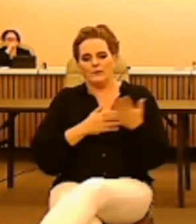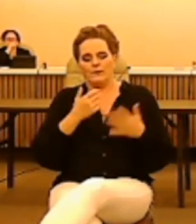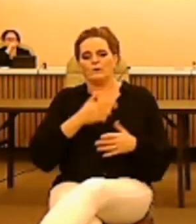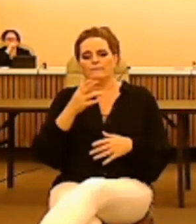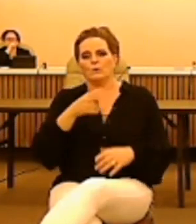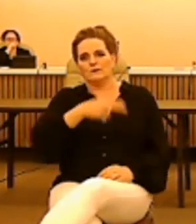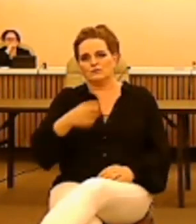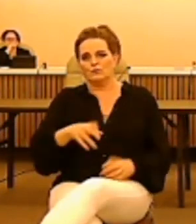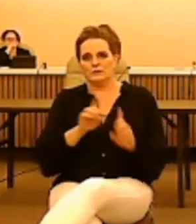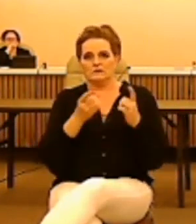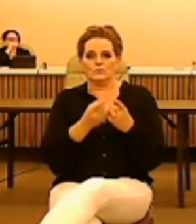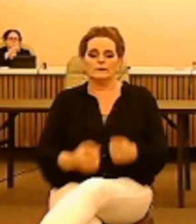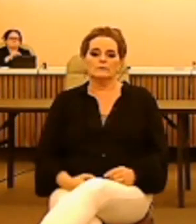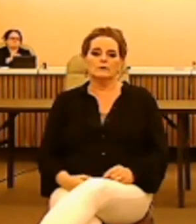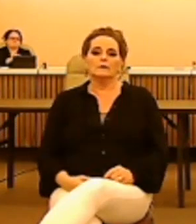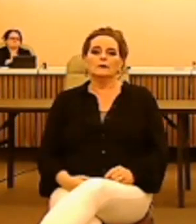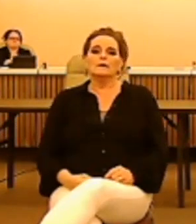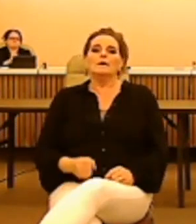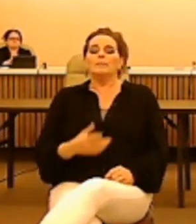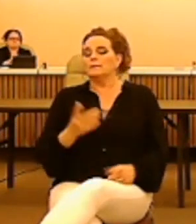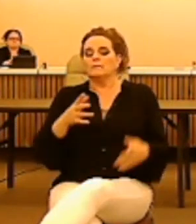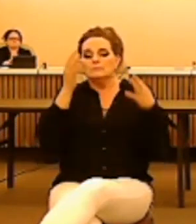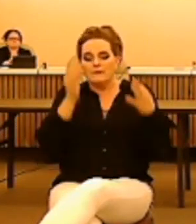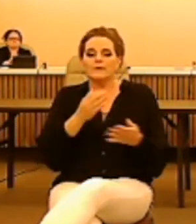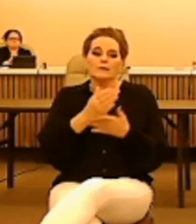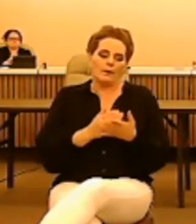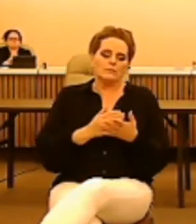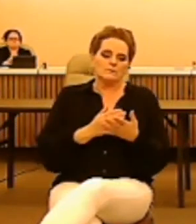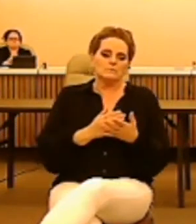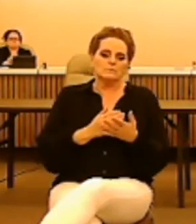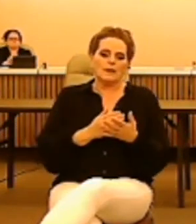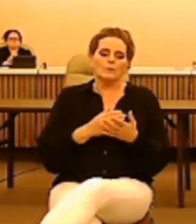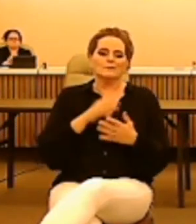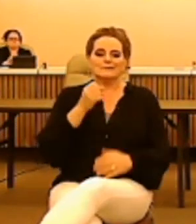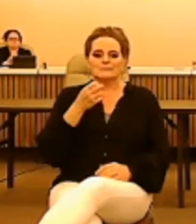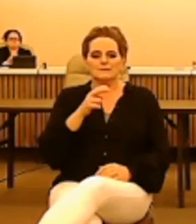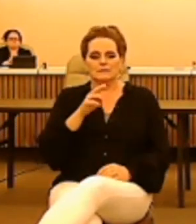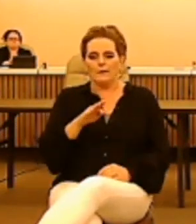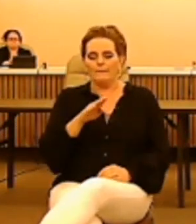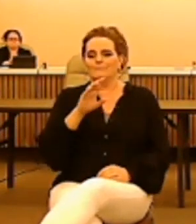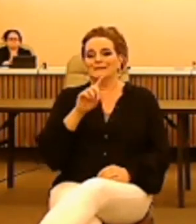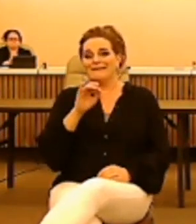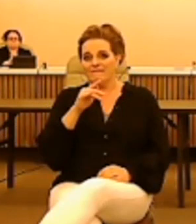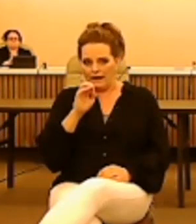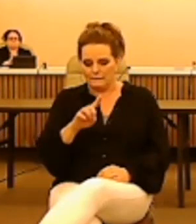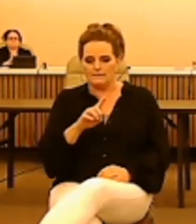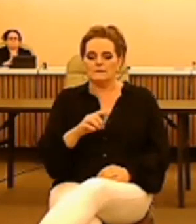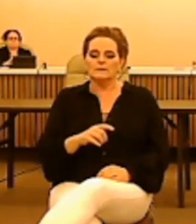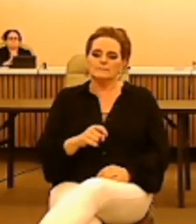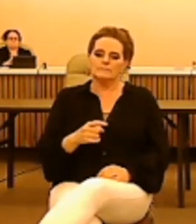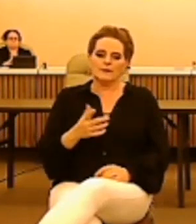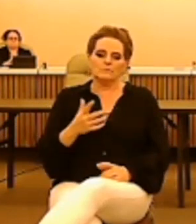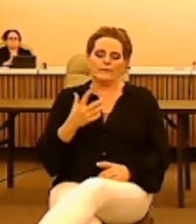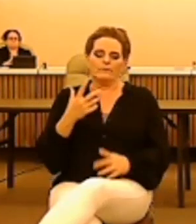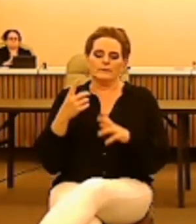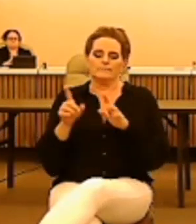district. But certainly the part that was subdivided out, and certainly the part that exits onto, again, whether it